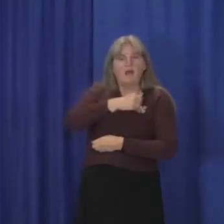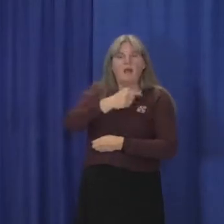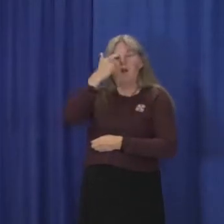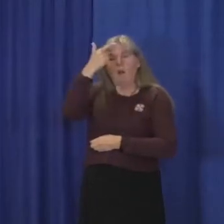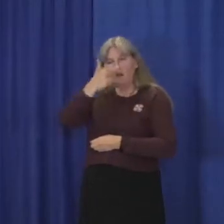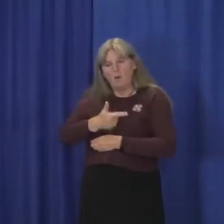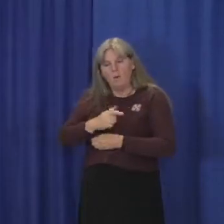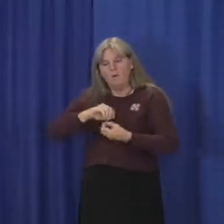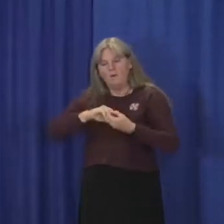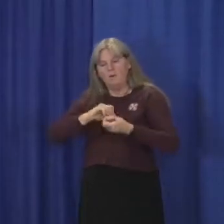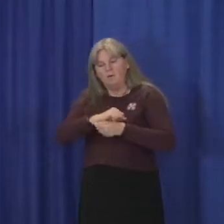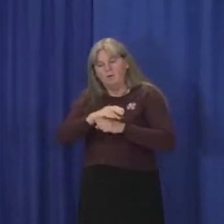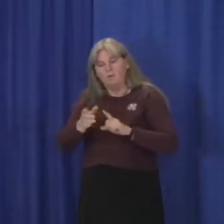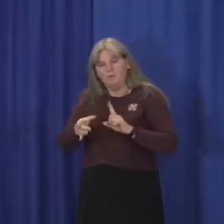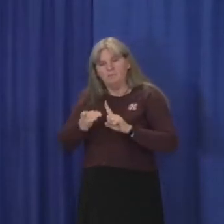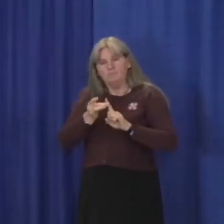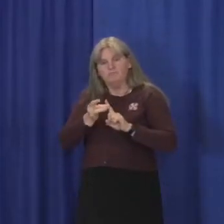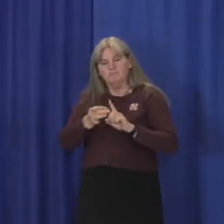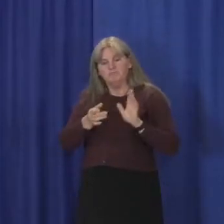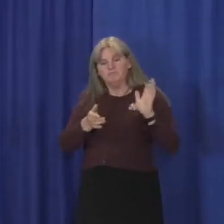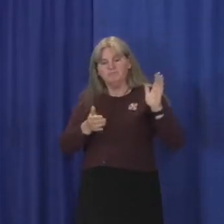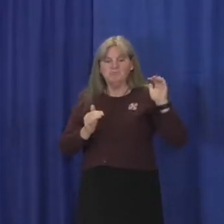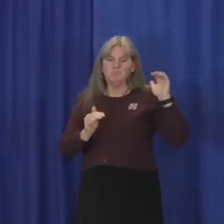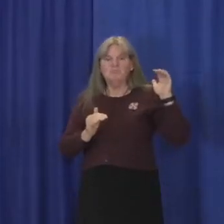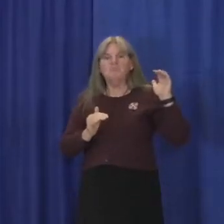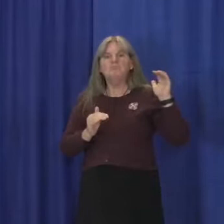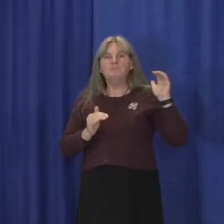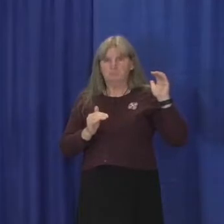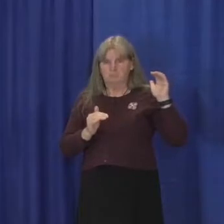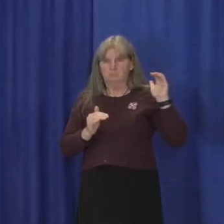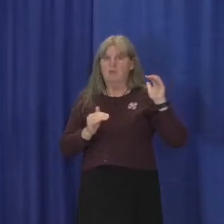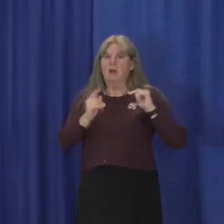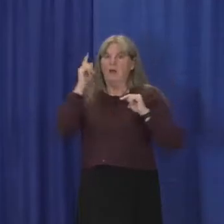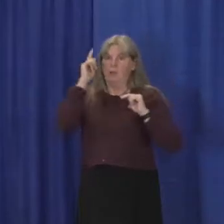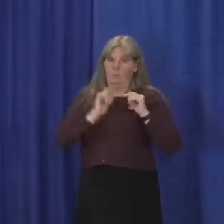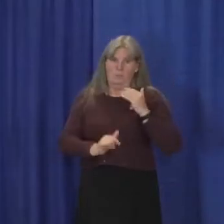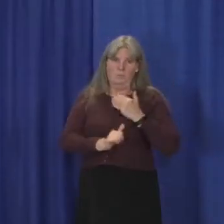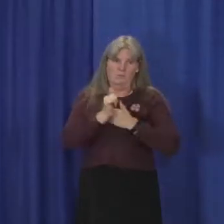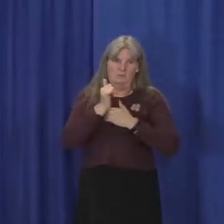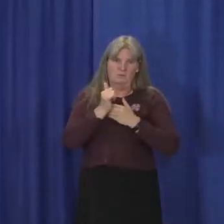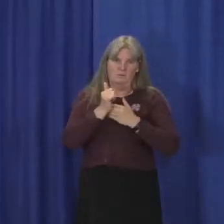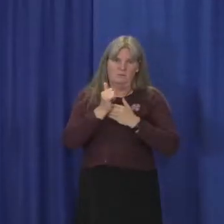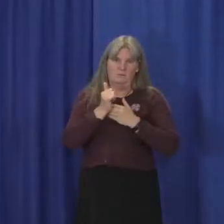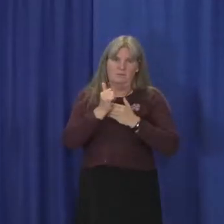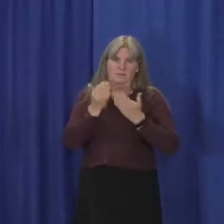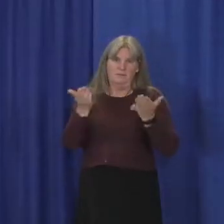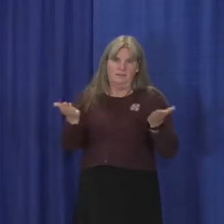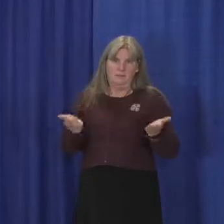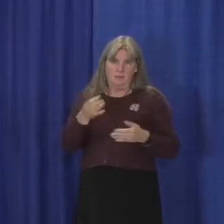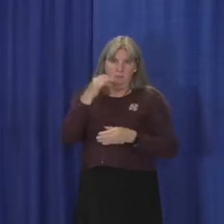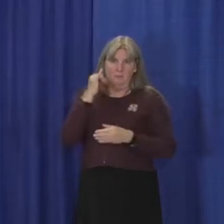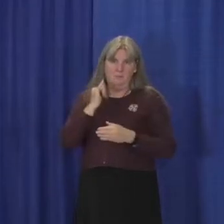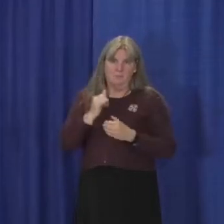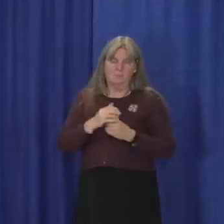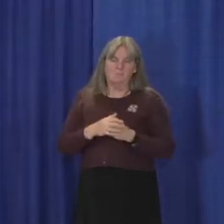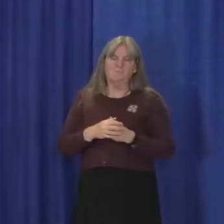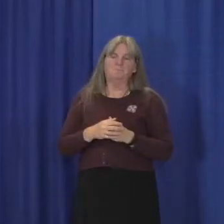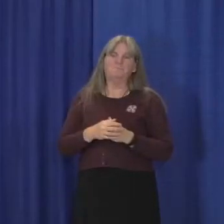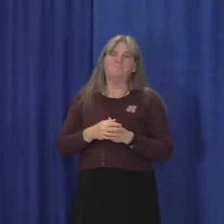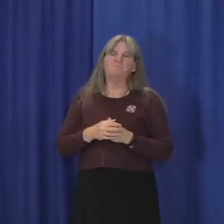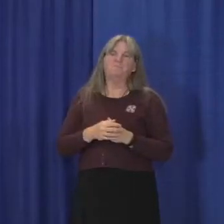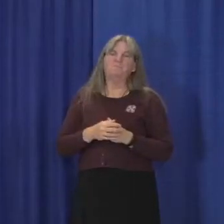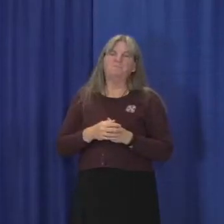low COVID-19 activity, have substantially reduced the risk of Yukoners to